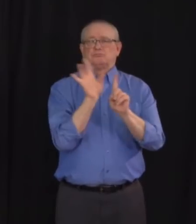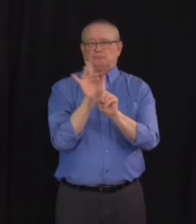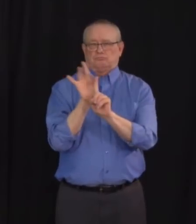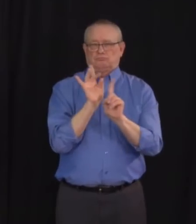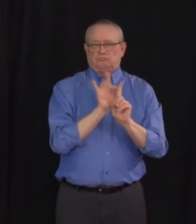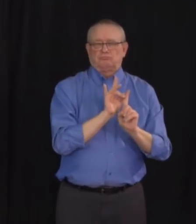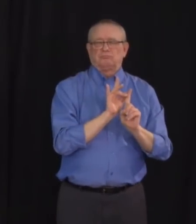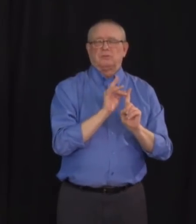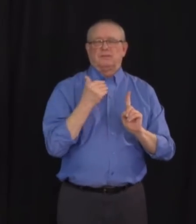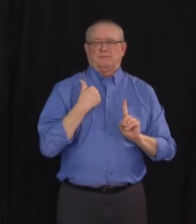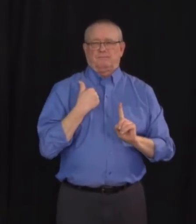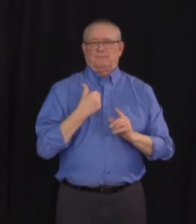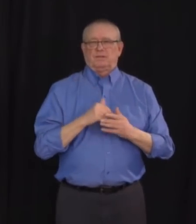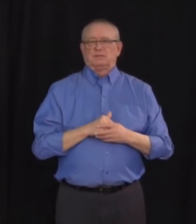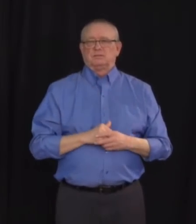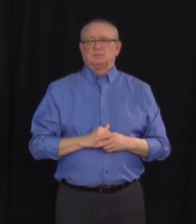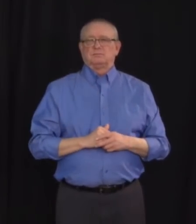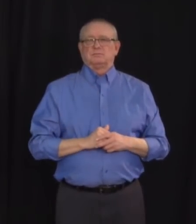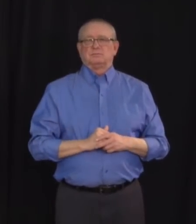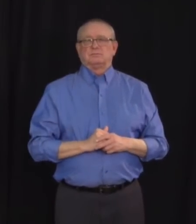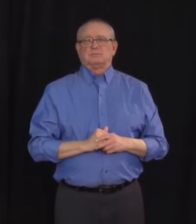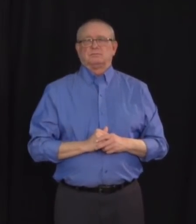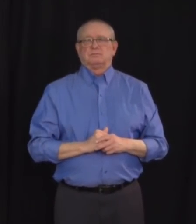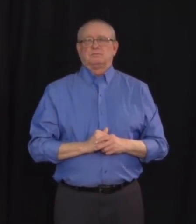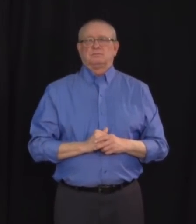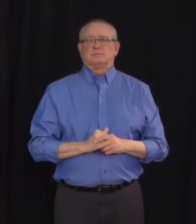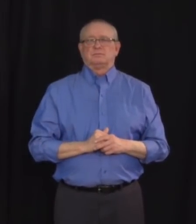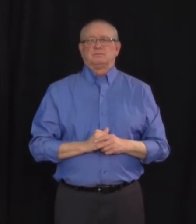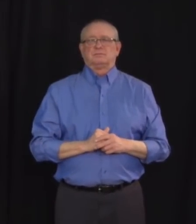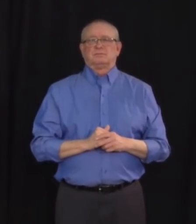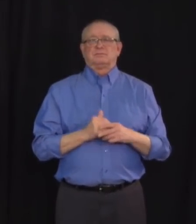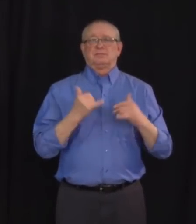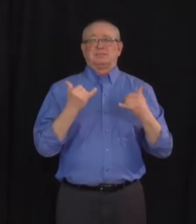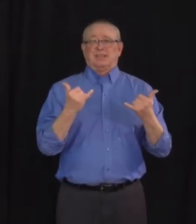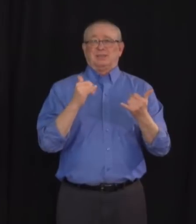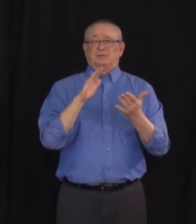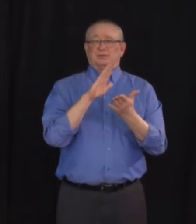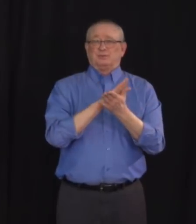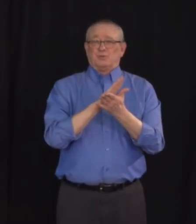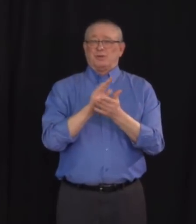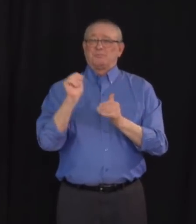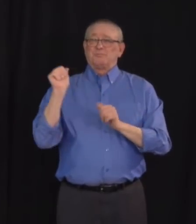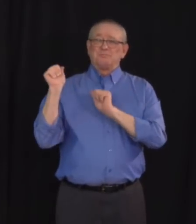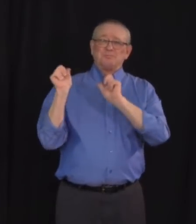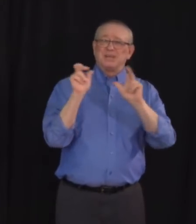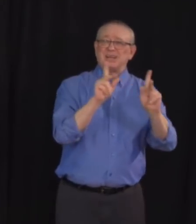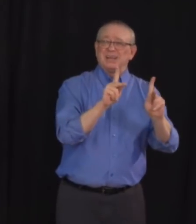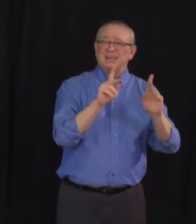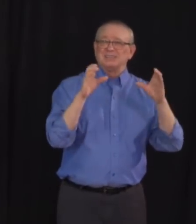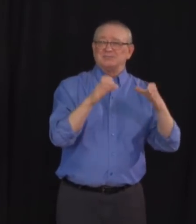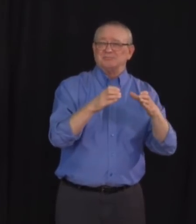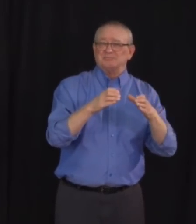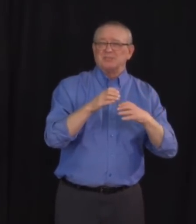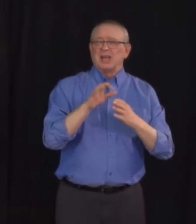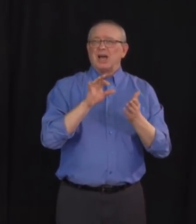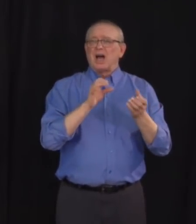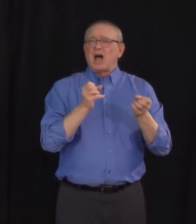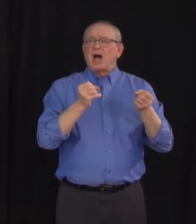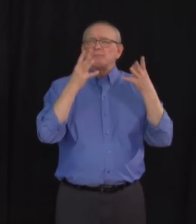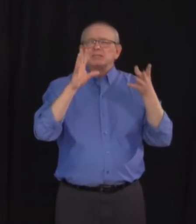an average of 131 new cases identified each day in Albertans between the ages of 5 and